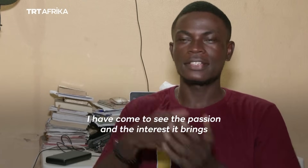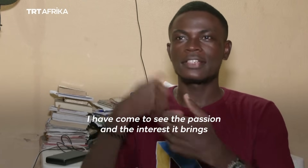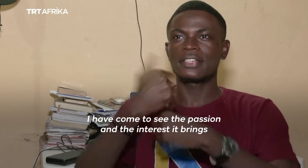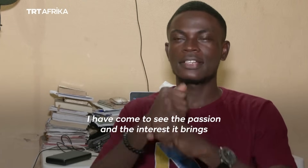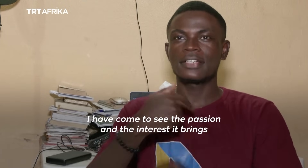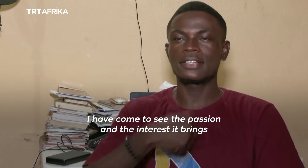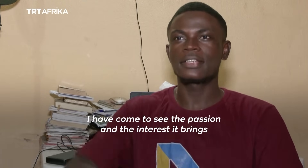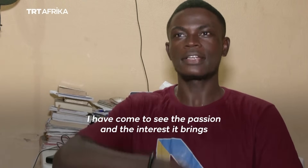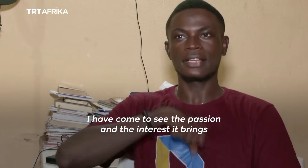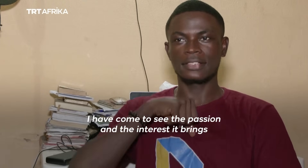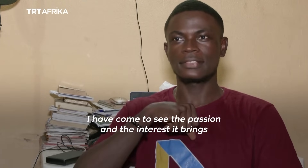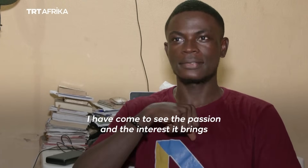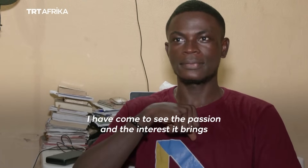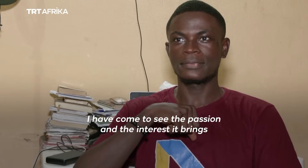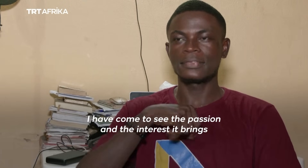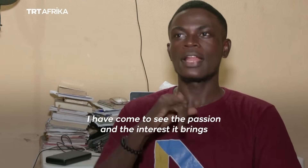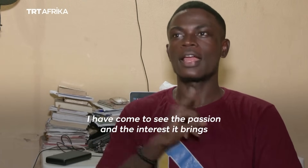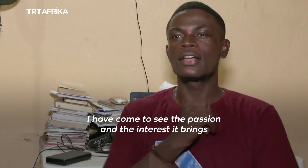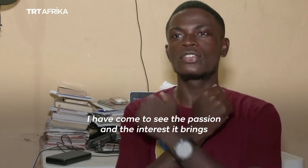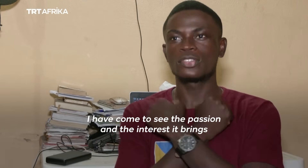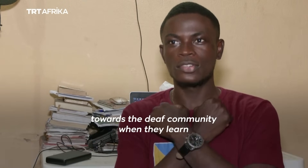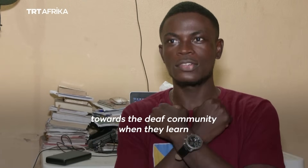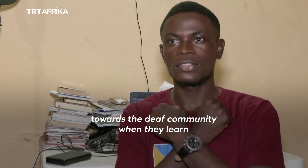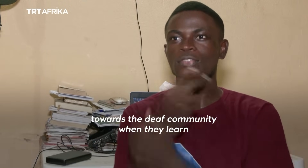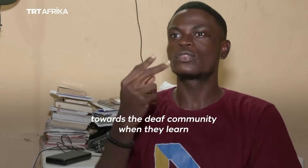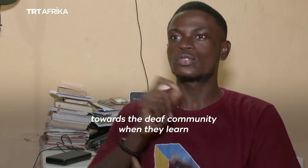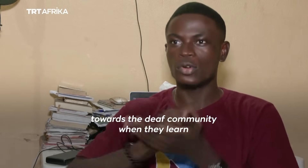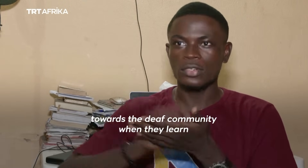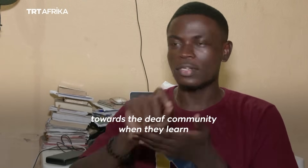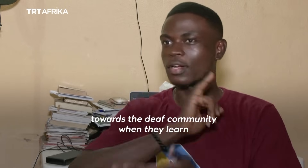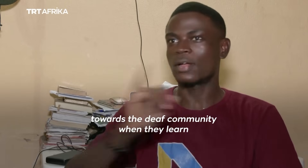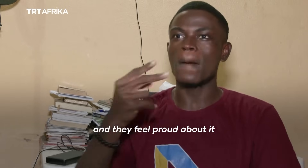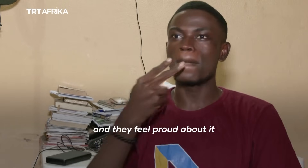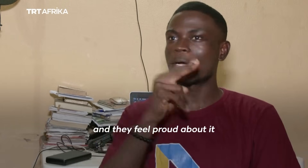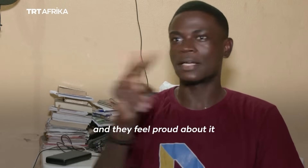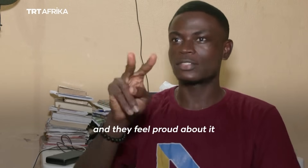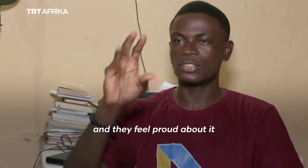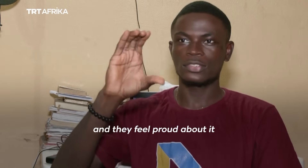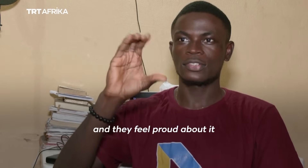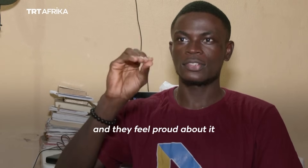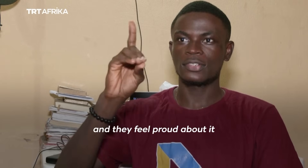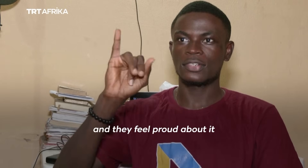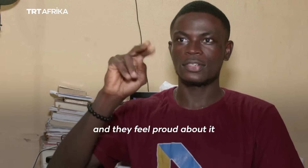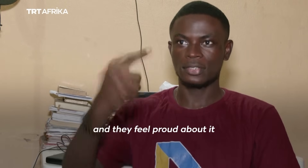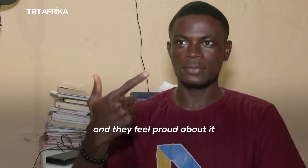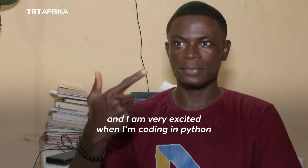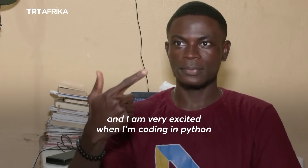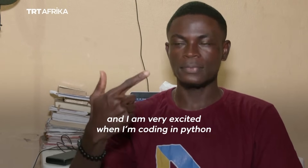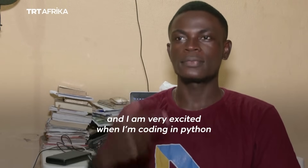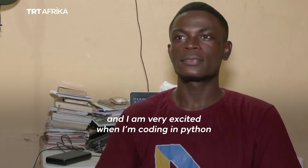and the interest it's brings towards the deaf community when they learn, and they feel proud about it. And I